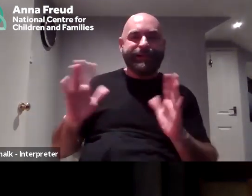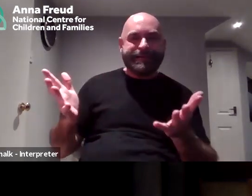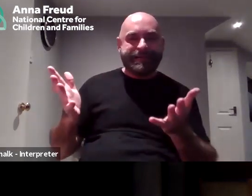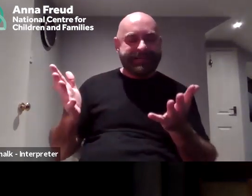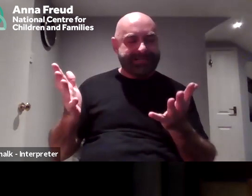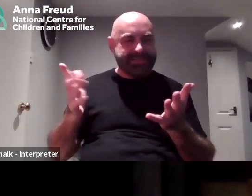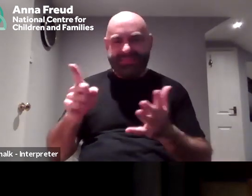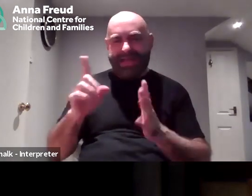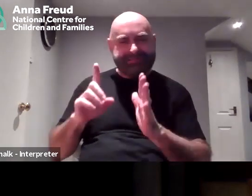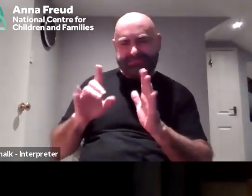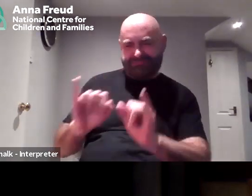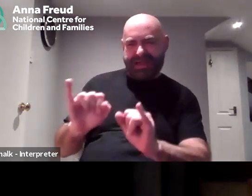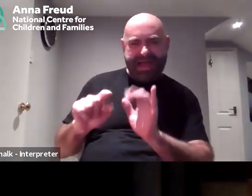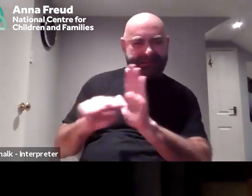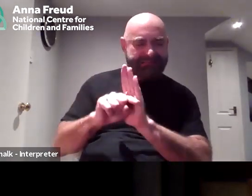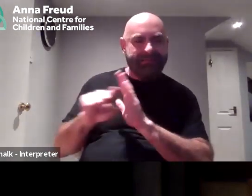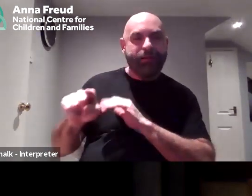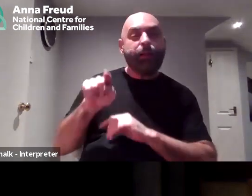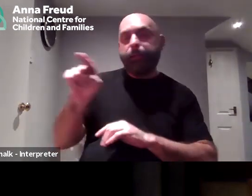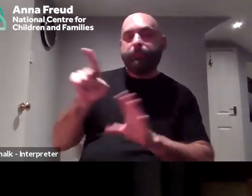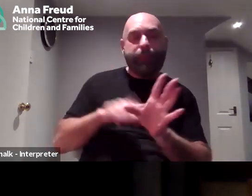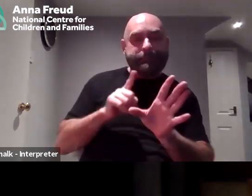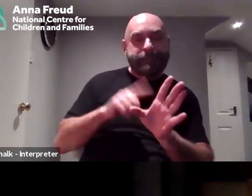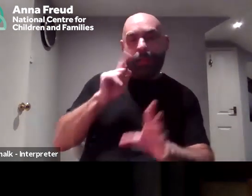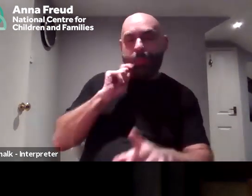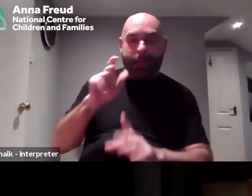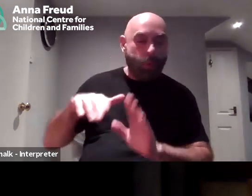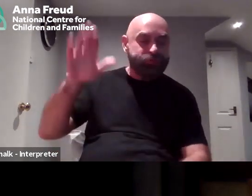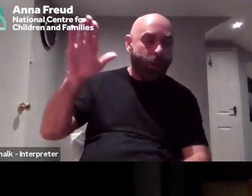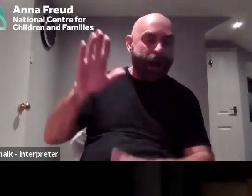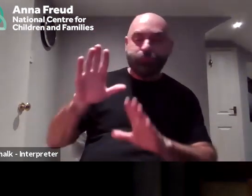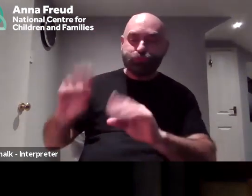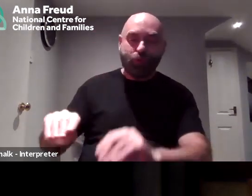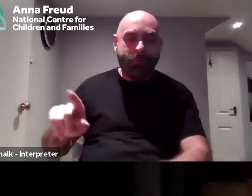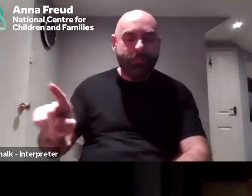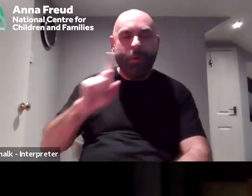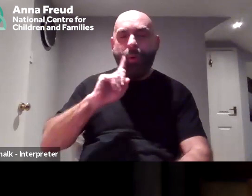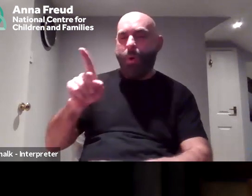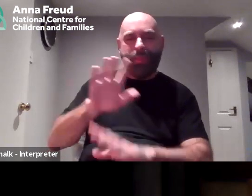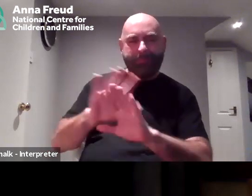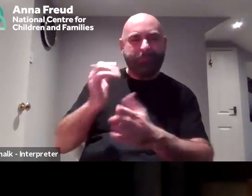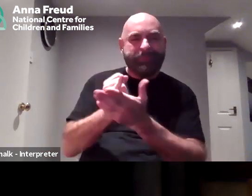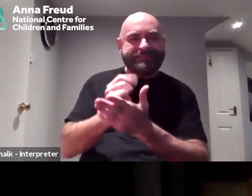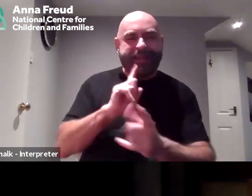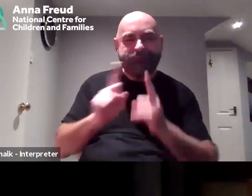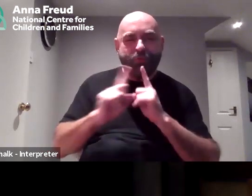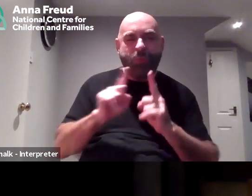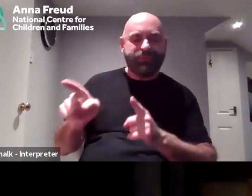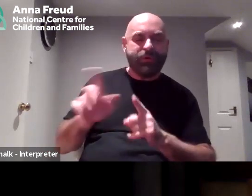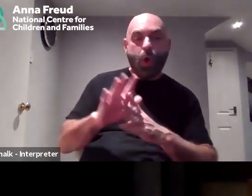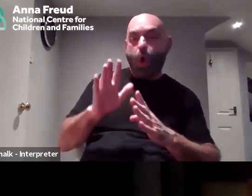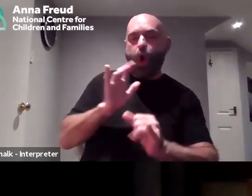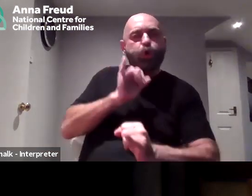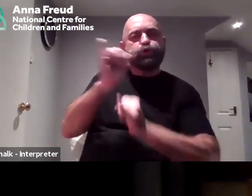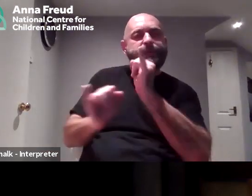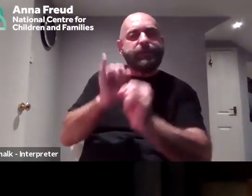bad. You may say, well, they're young, they'll grow out of it, or they're misinformed, or you may be critical of